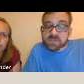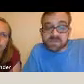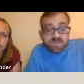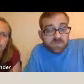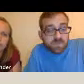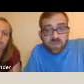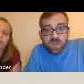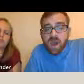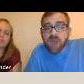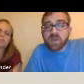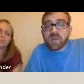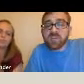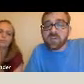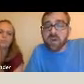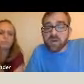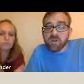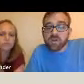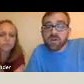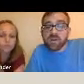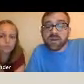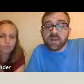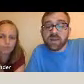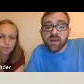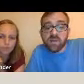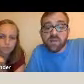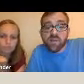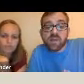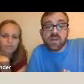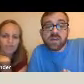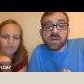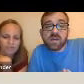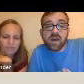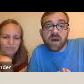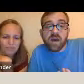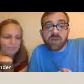overseas. We spent some time learning the